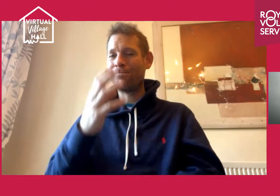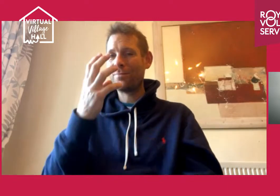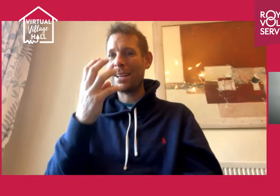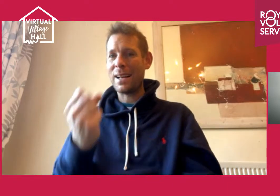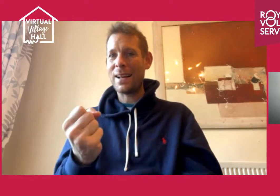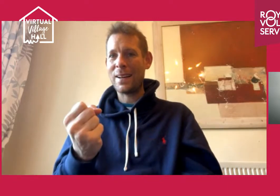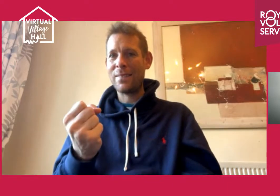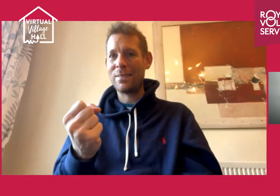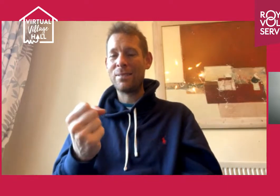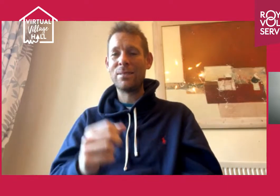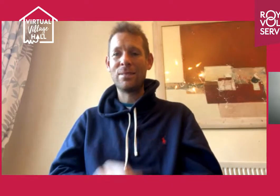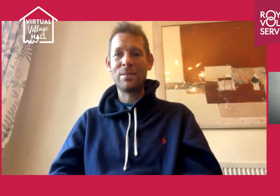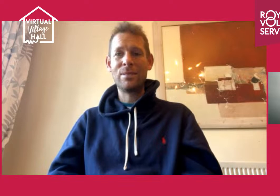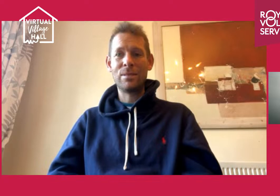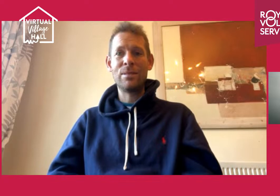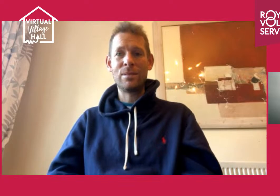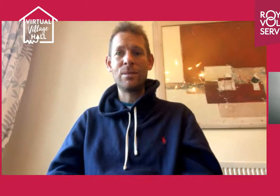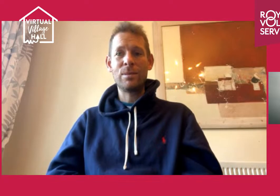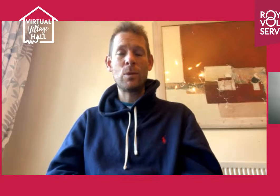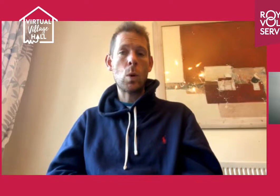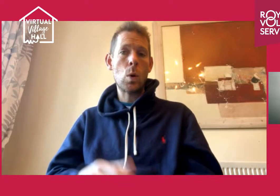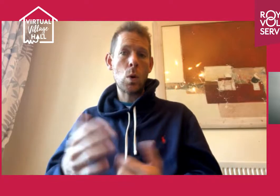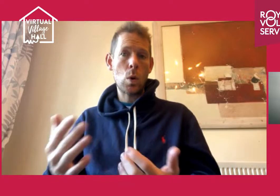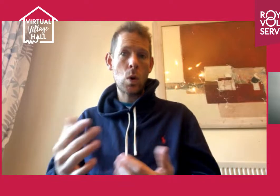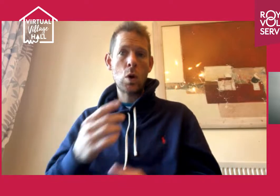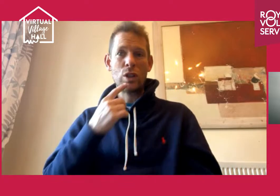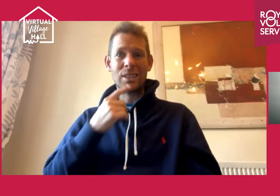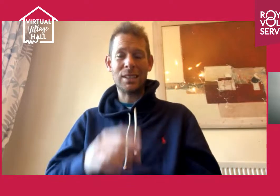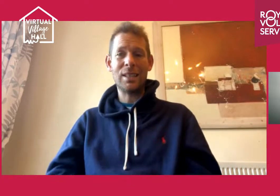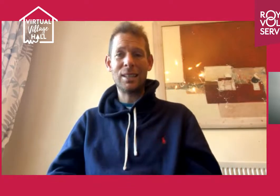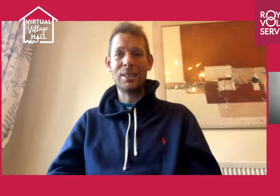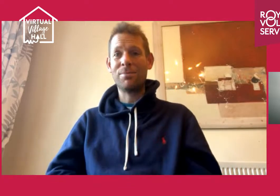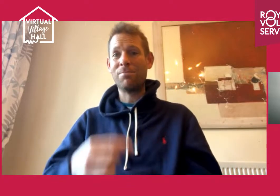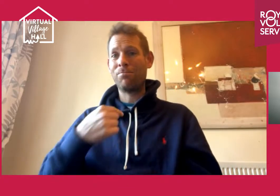And the answer is, I have a pet.